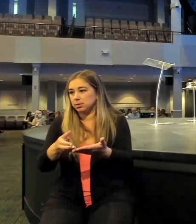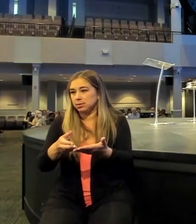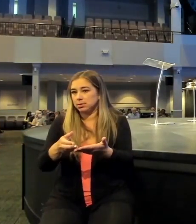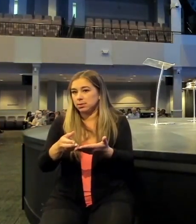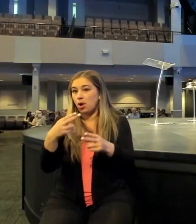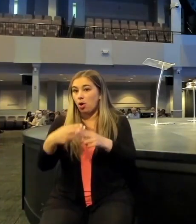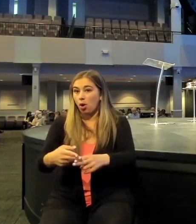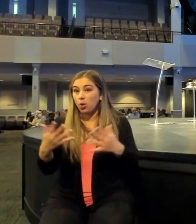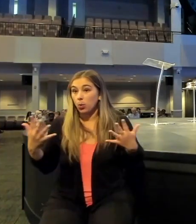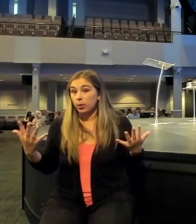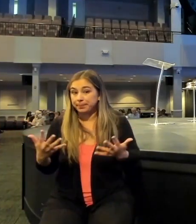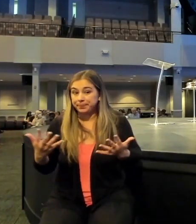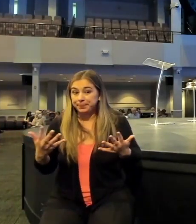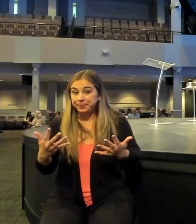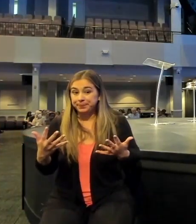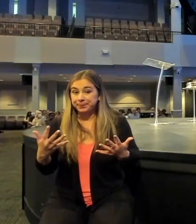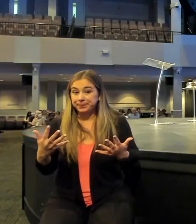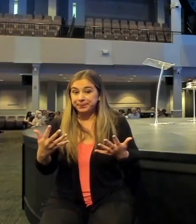called